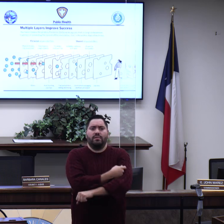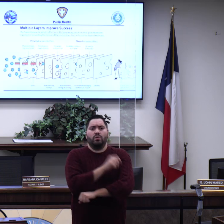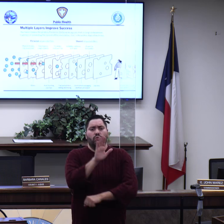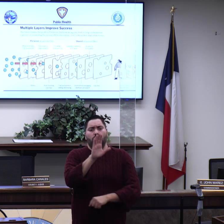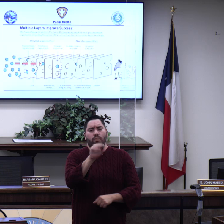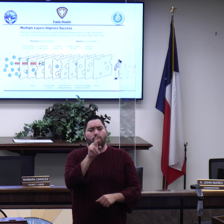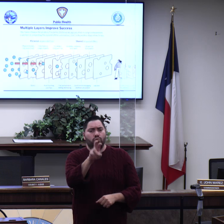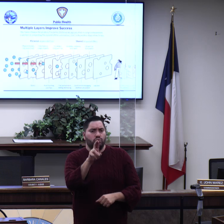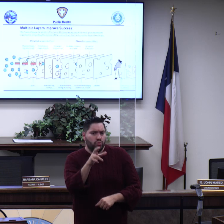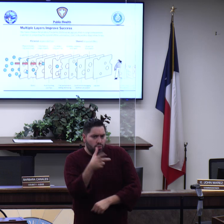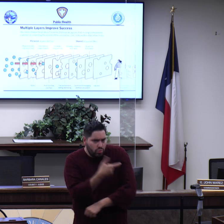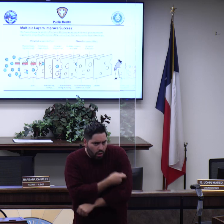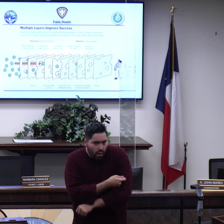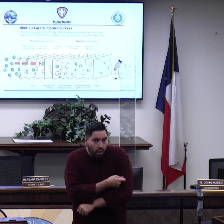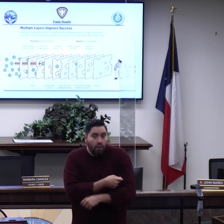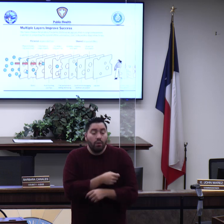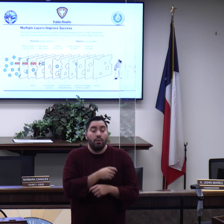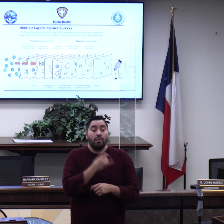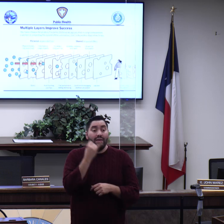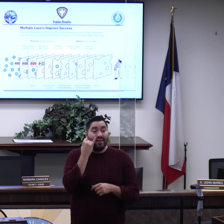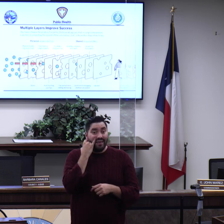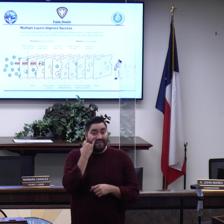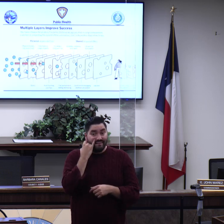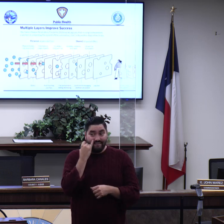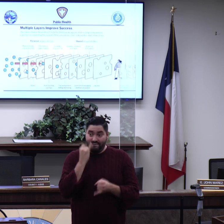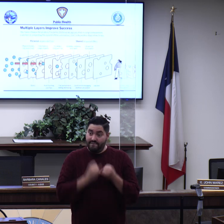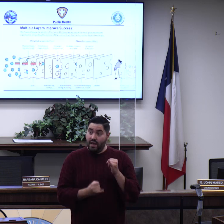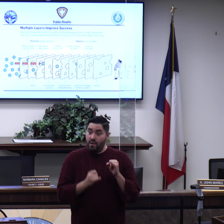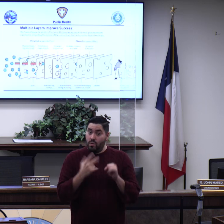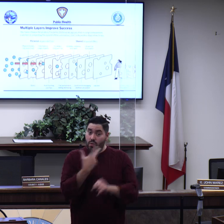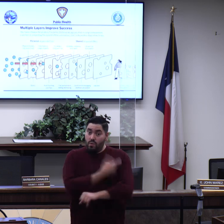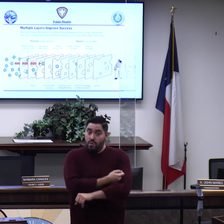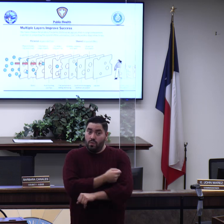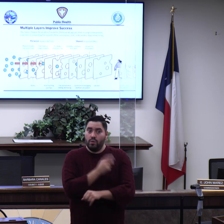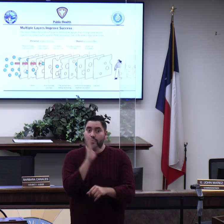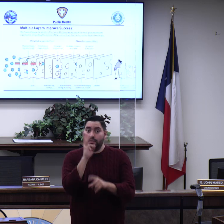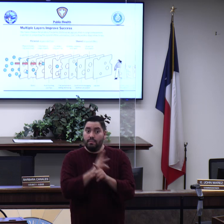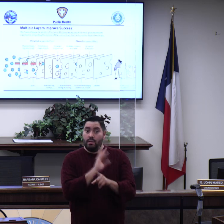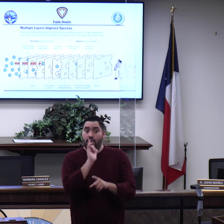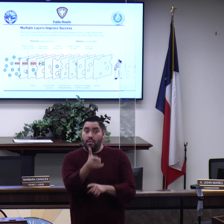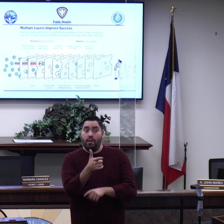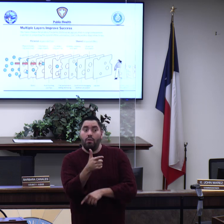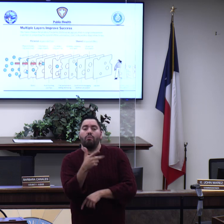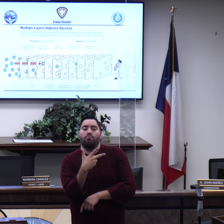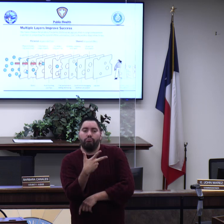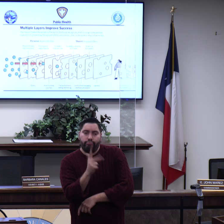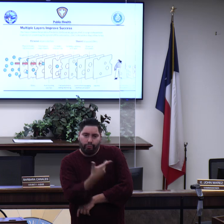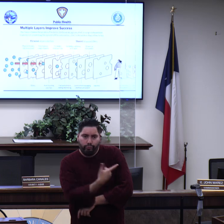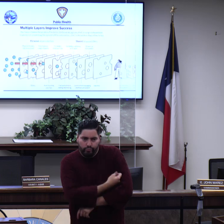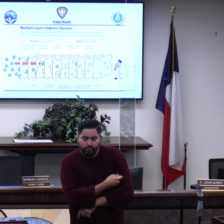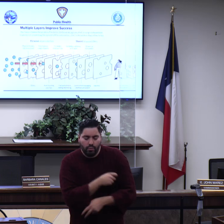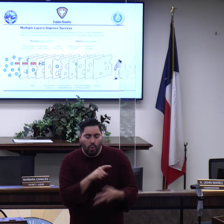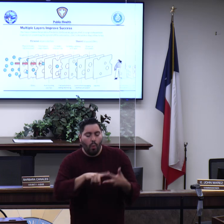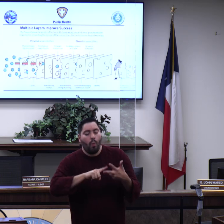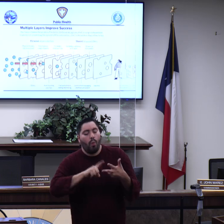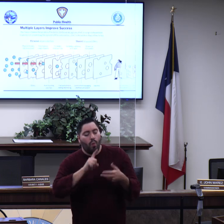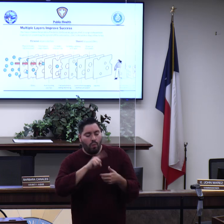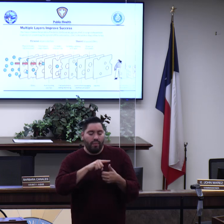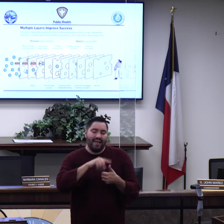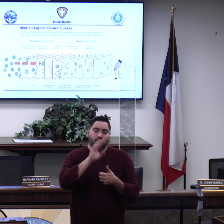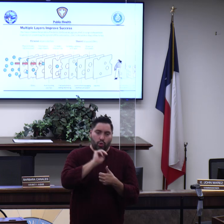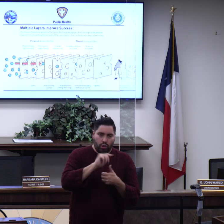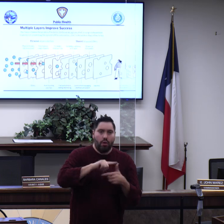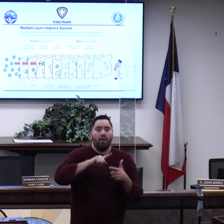booster shot 6 months after your final COVID dose or 2 months after your J&J vaccine if you